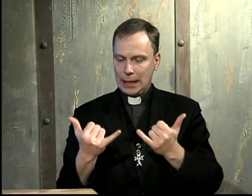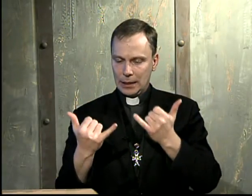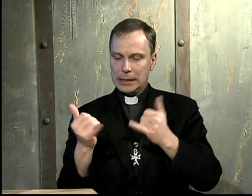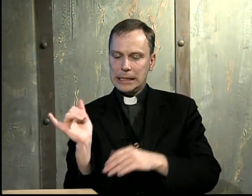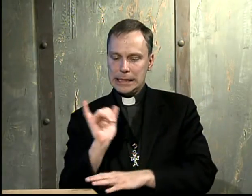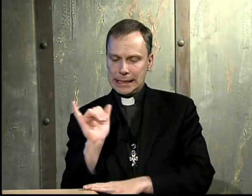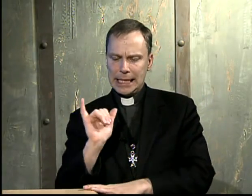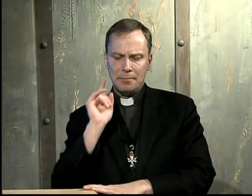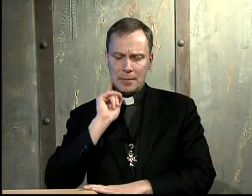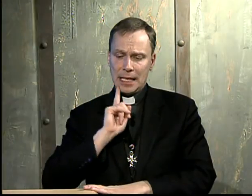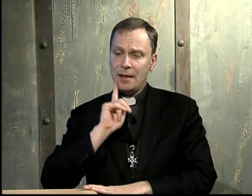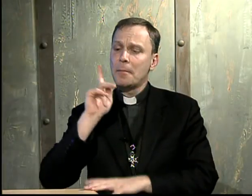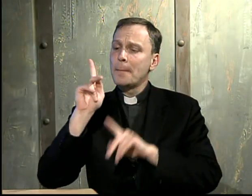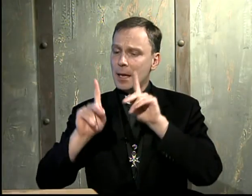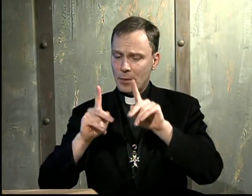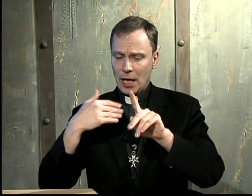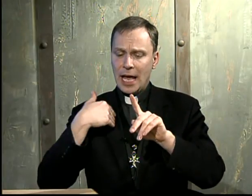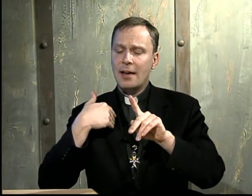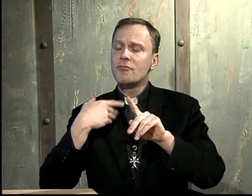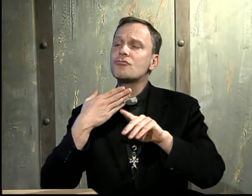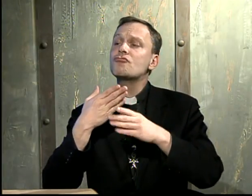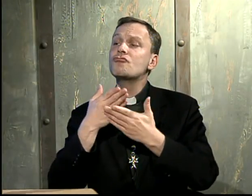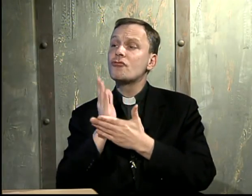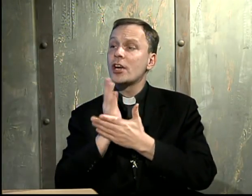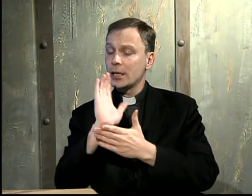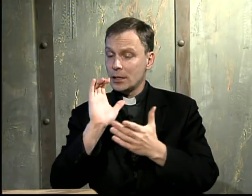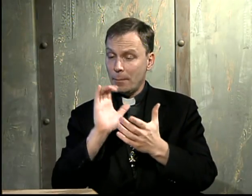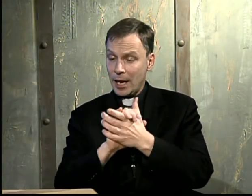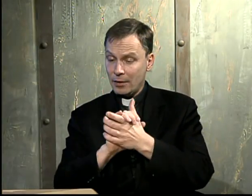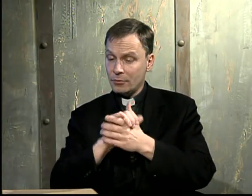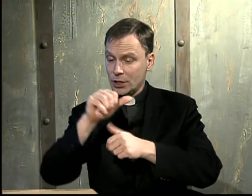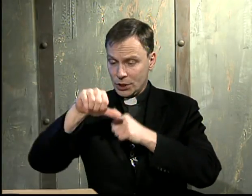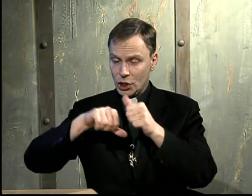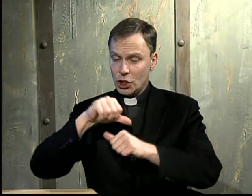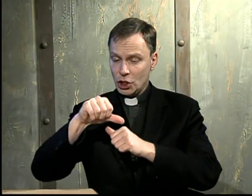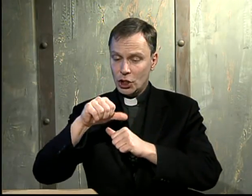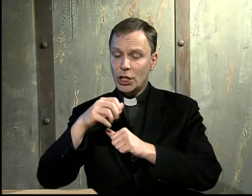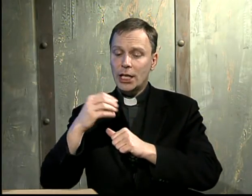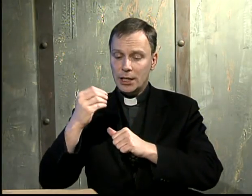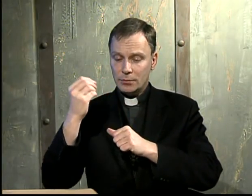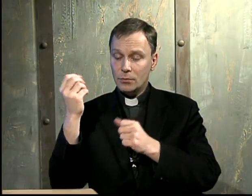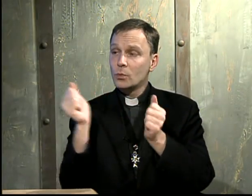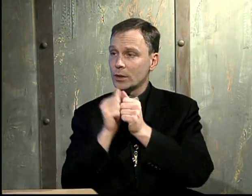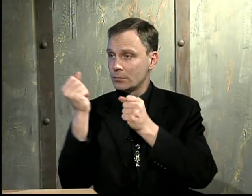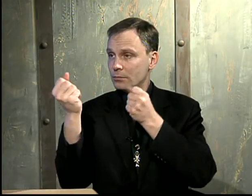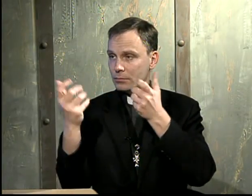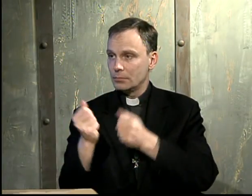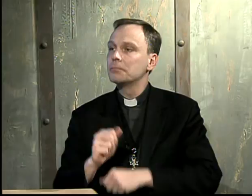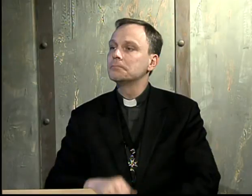canon law at that time that deaf people could marry using sign language, making their promises.